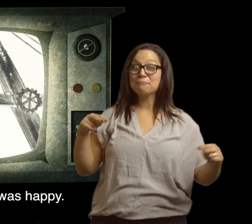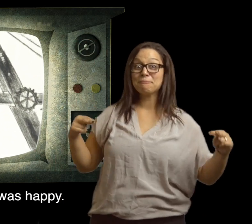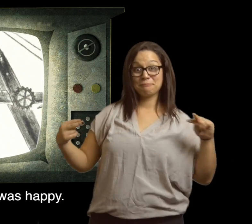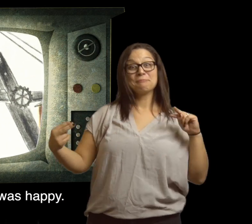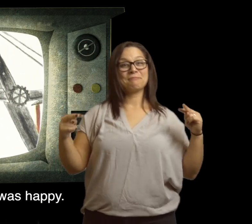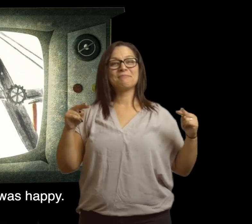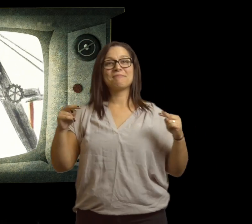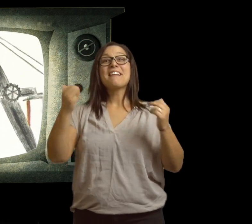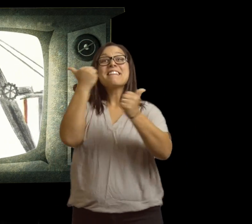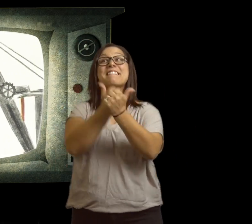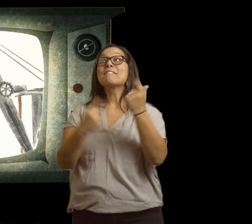happy.